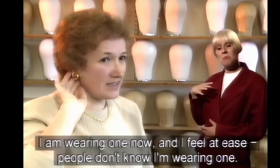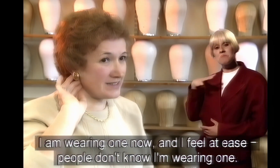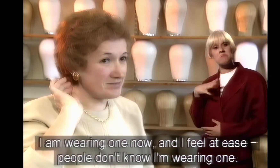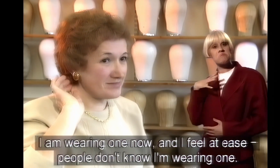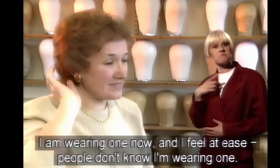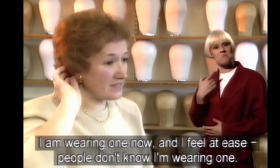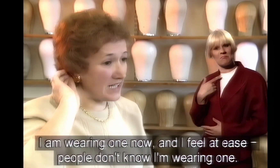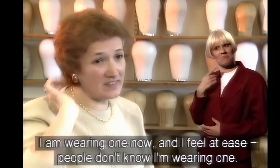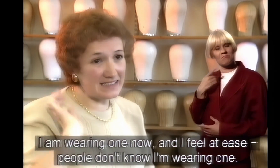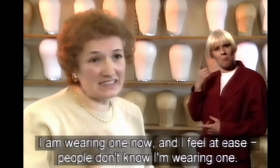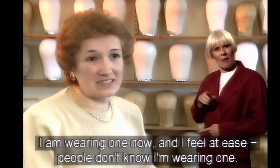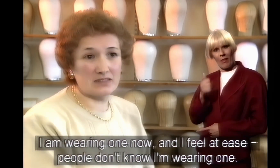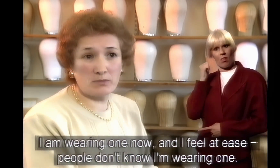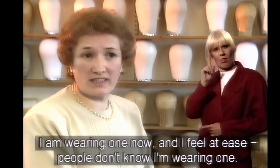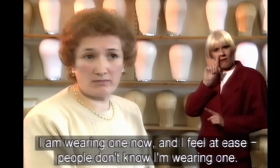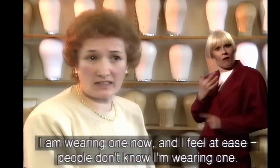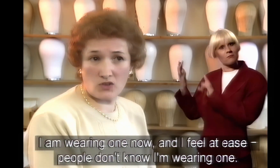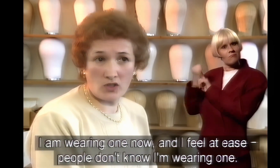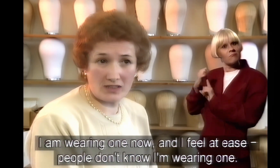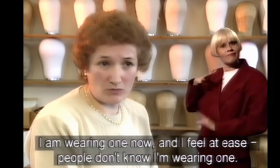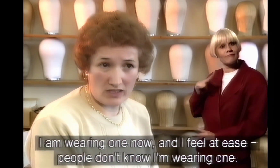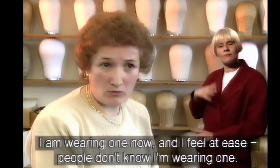and I feel at ease. The people at the back don't know that I'm wearing one.